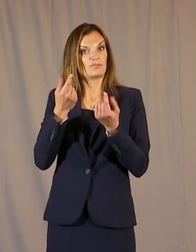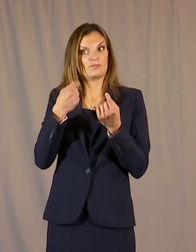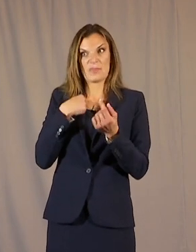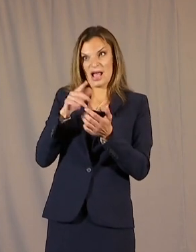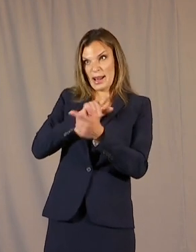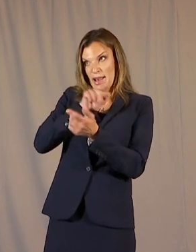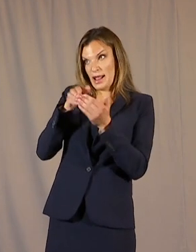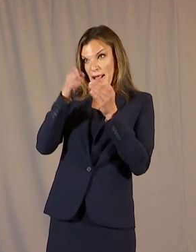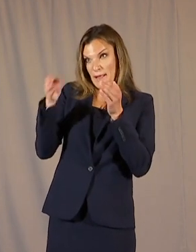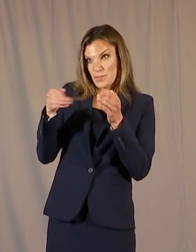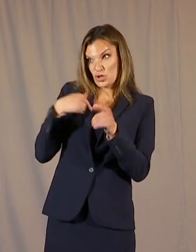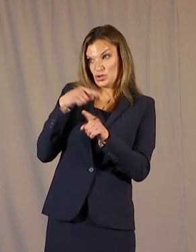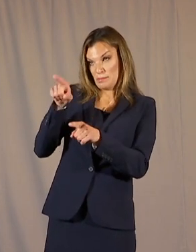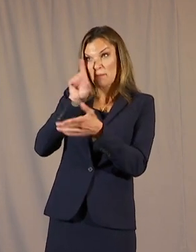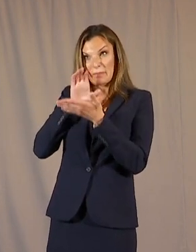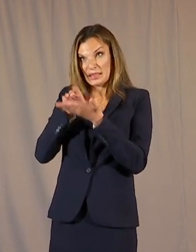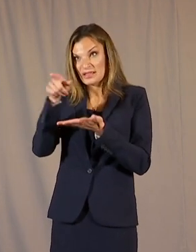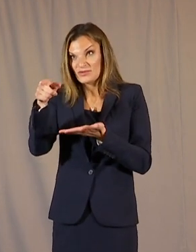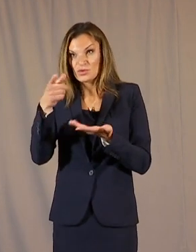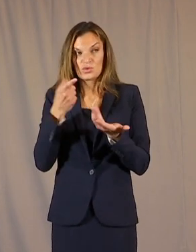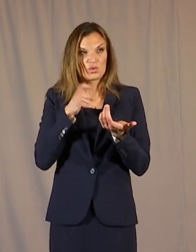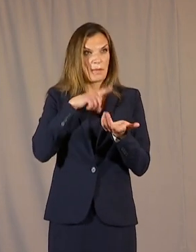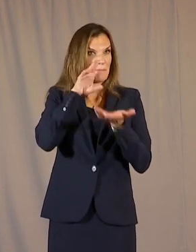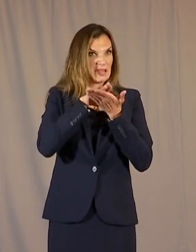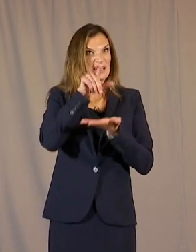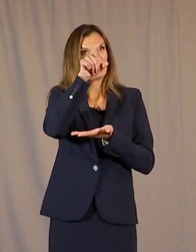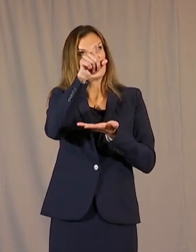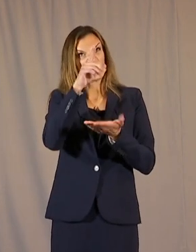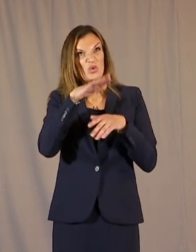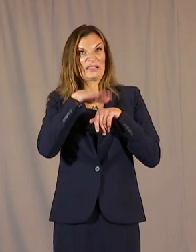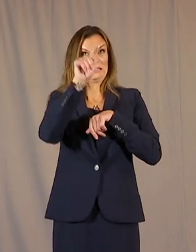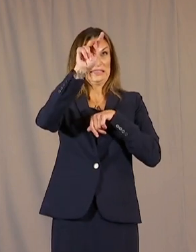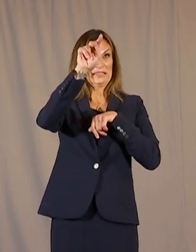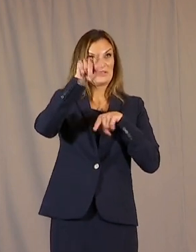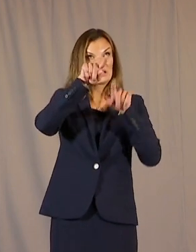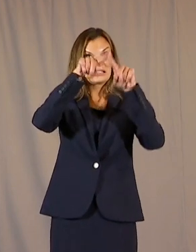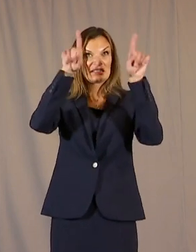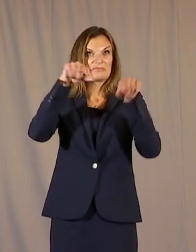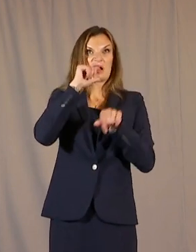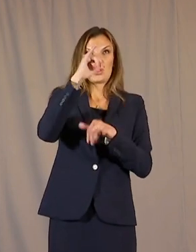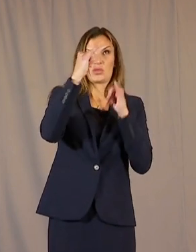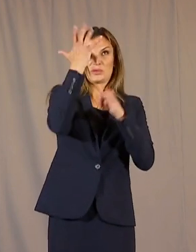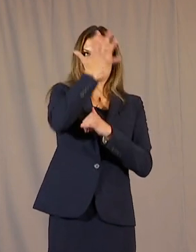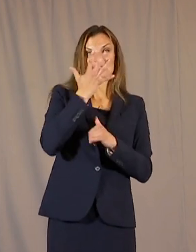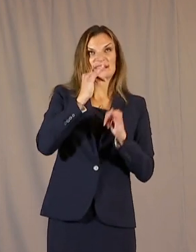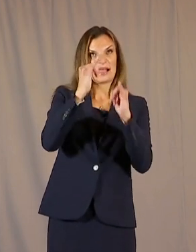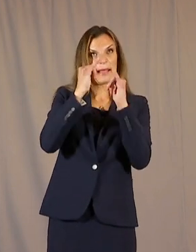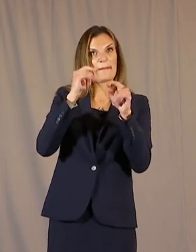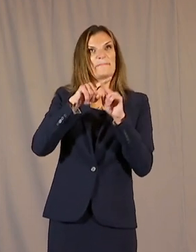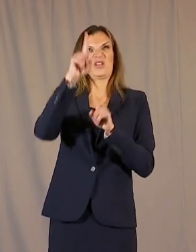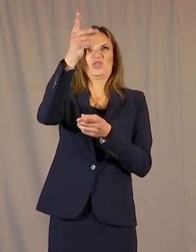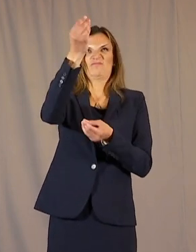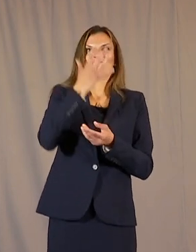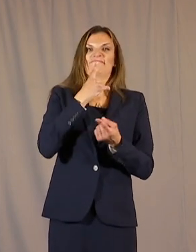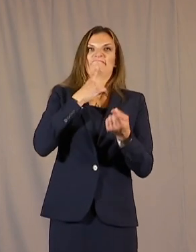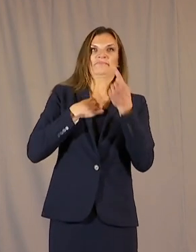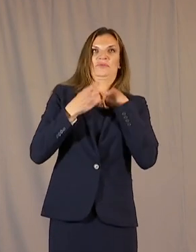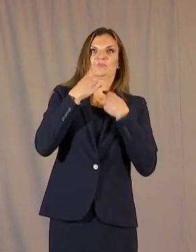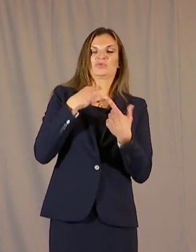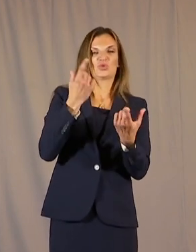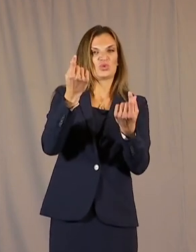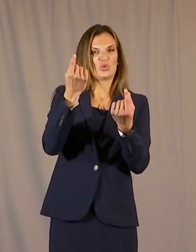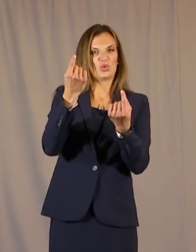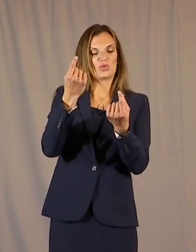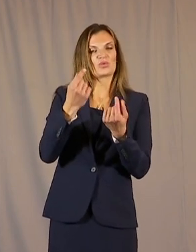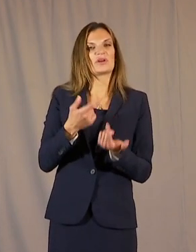Do I believe people that I see on TV who do not look like me, but are telling me this is how I should act and respond